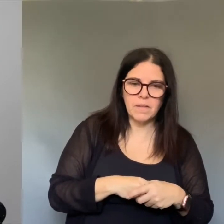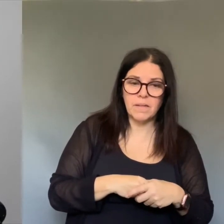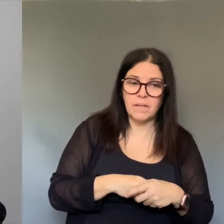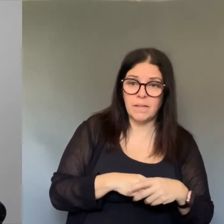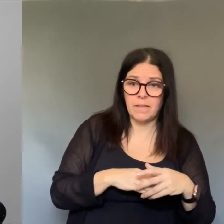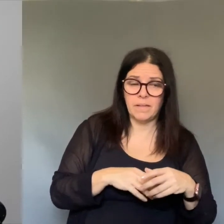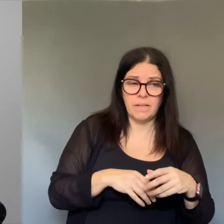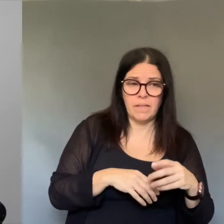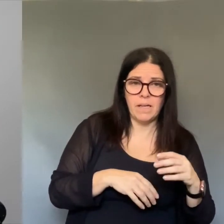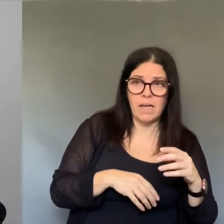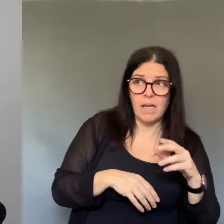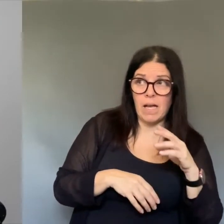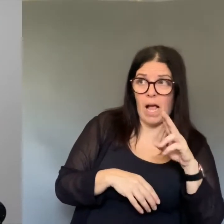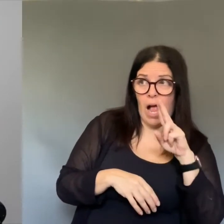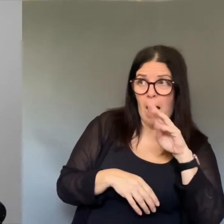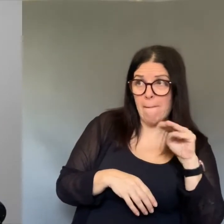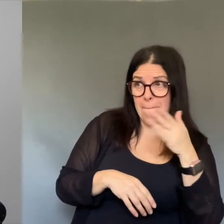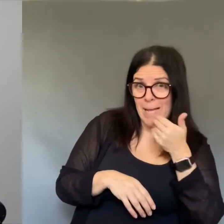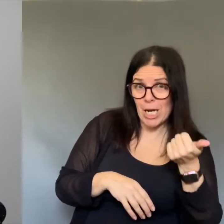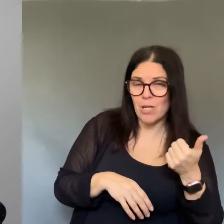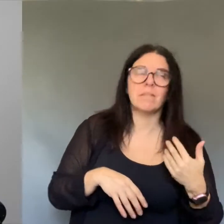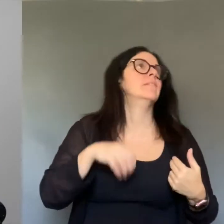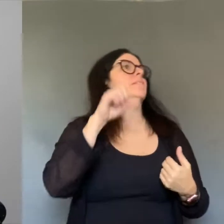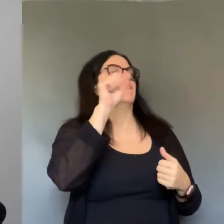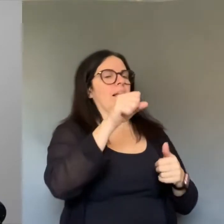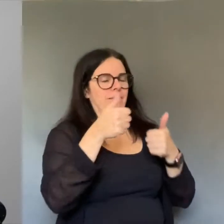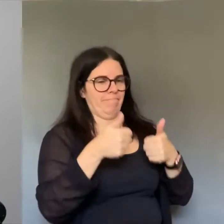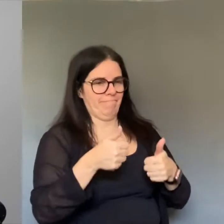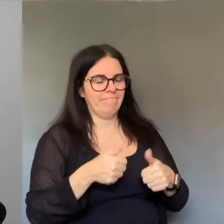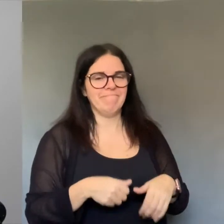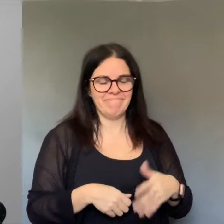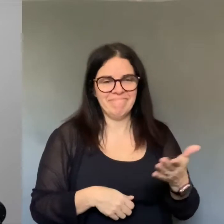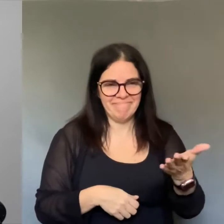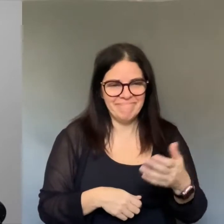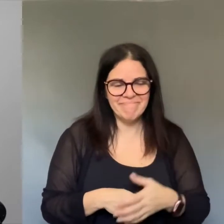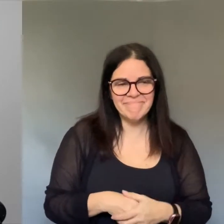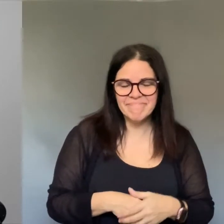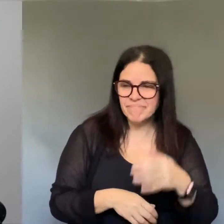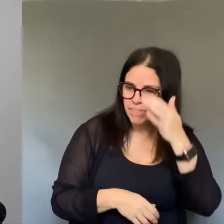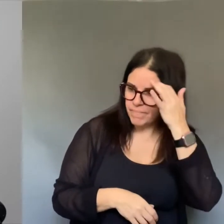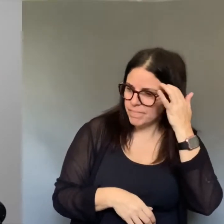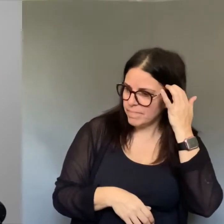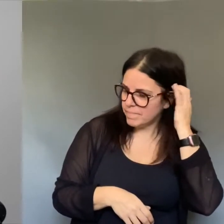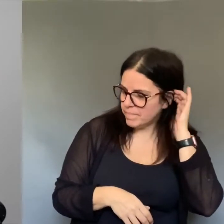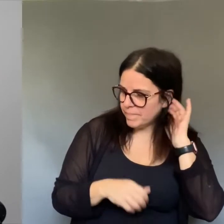Can you speak clearly? I am having a hard time hearing you.